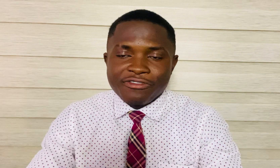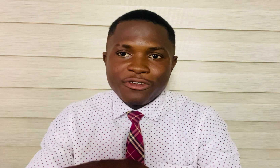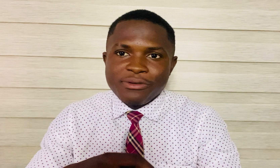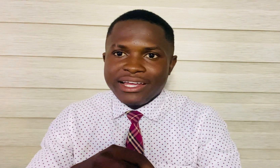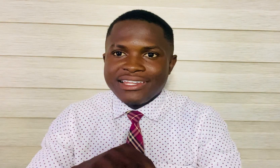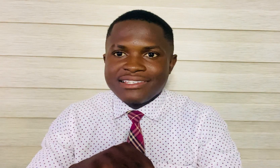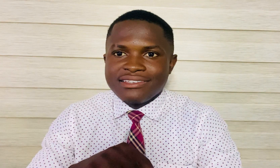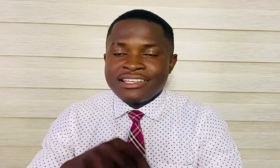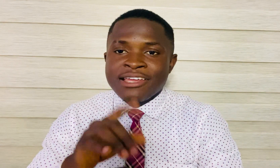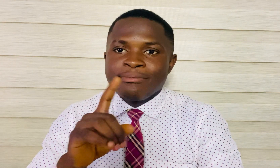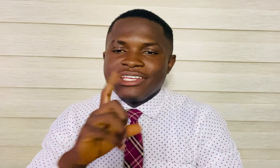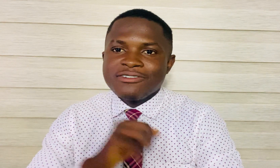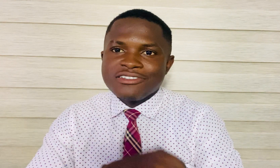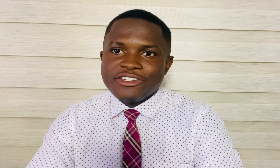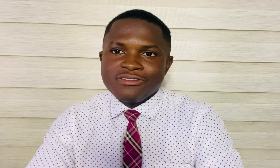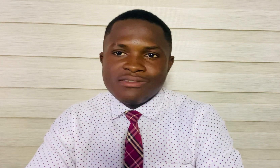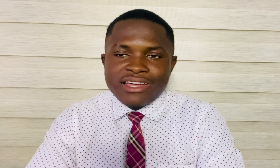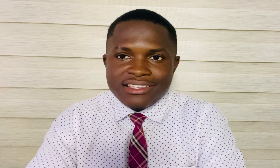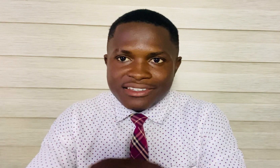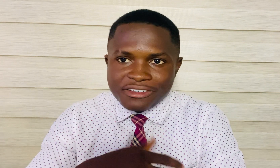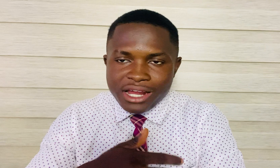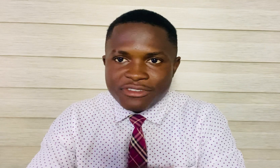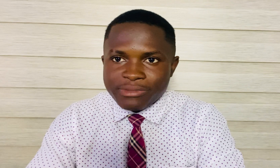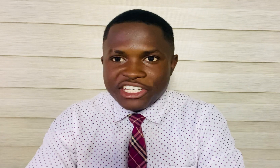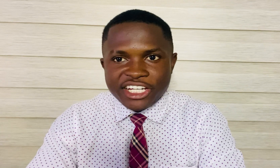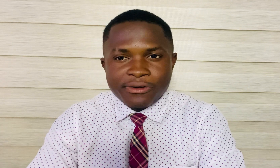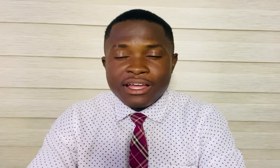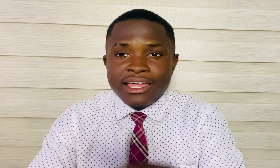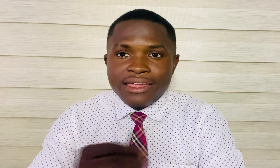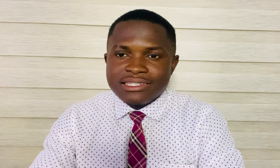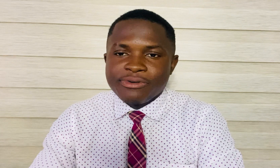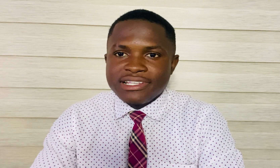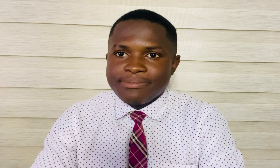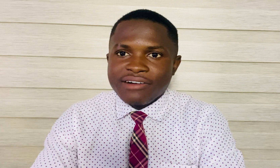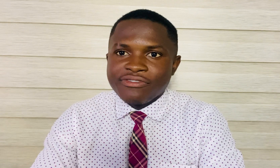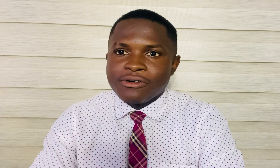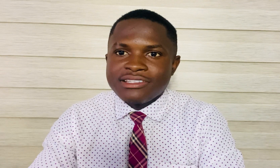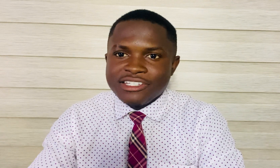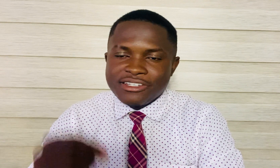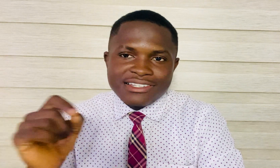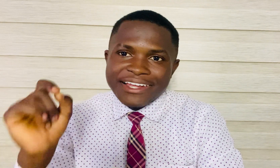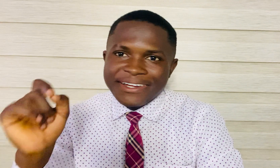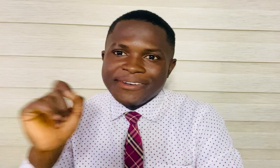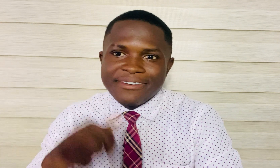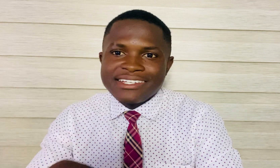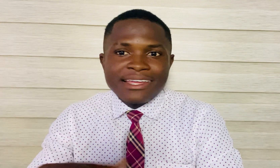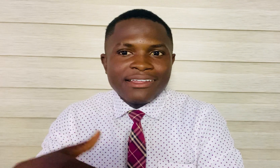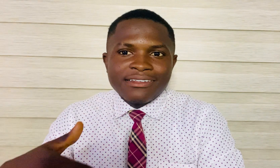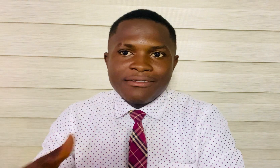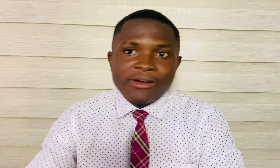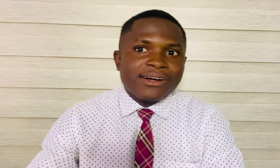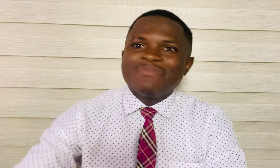following my lessons. Please go to YouTube and subscribe to my channel. It's Prince Bafford Teaches Sign Language. Welcome.